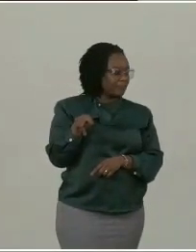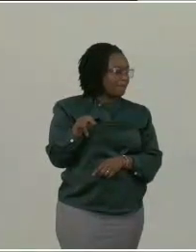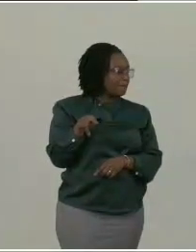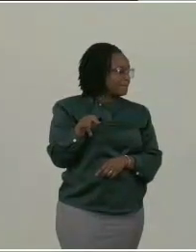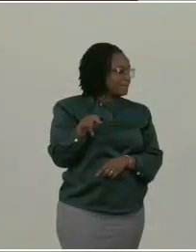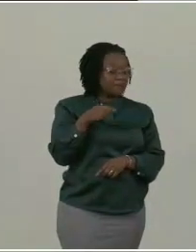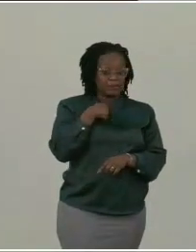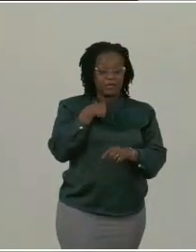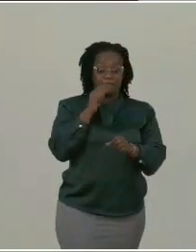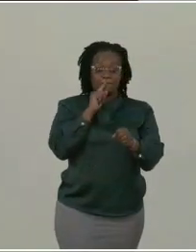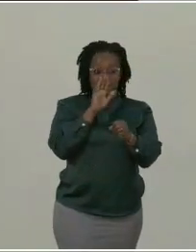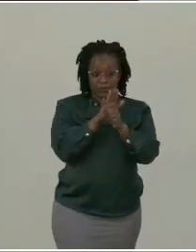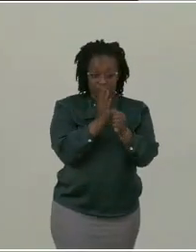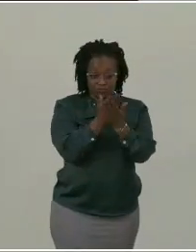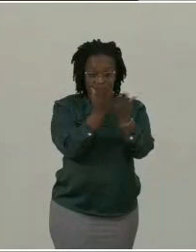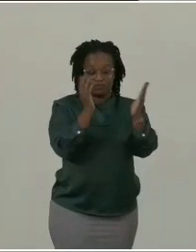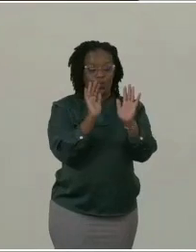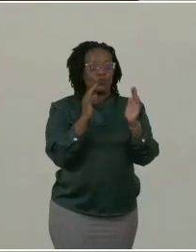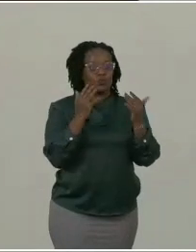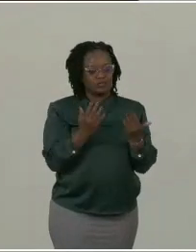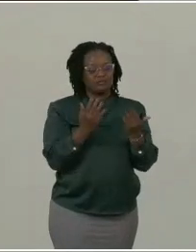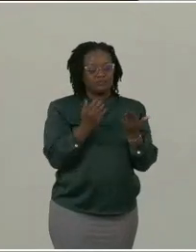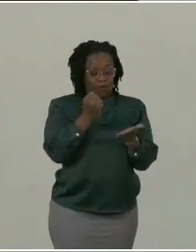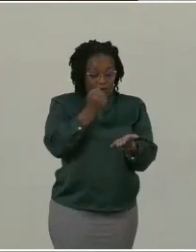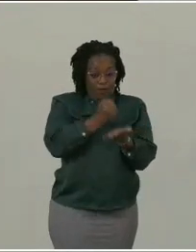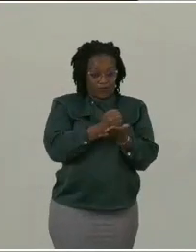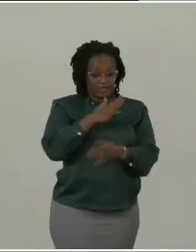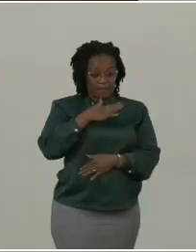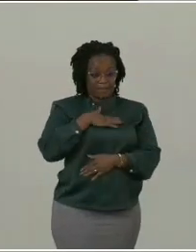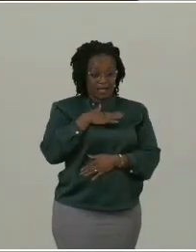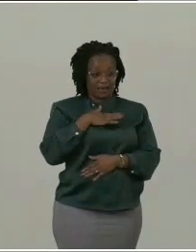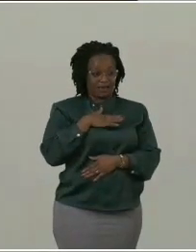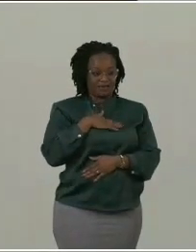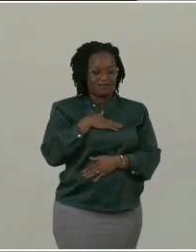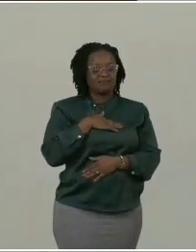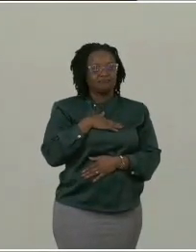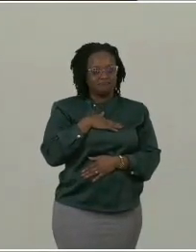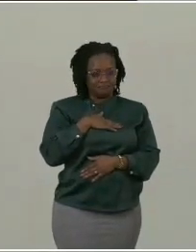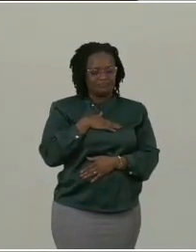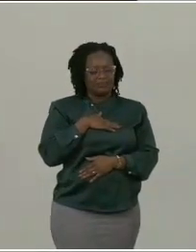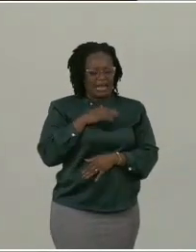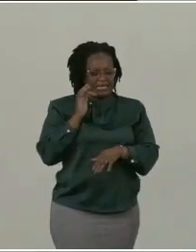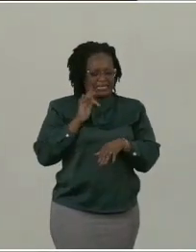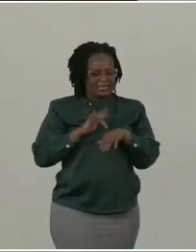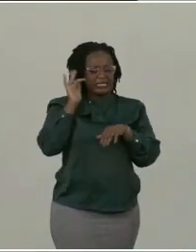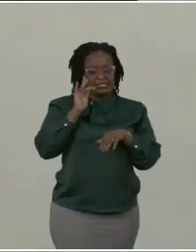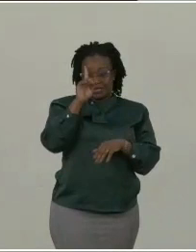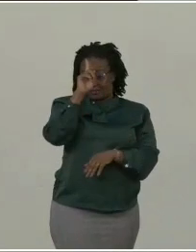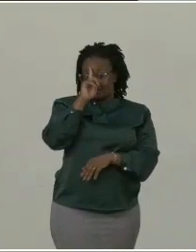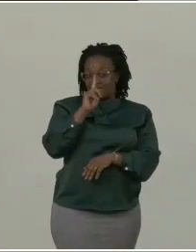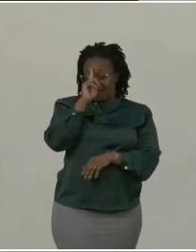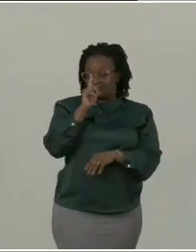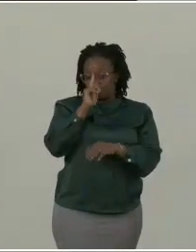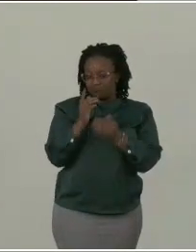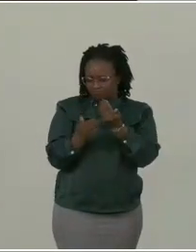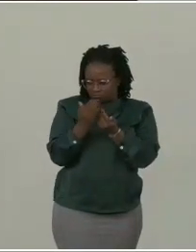I can assure you, the office where I am, they're very sensitive to PWD issues.